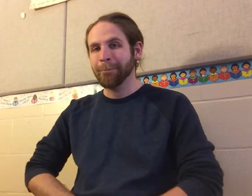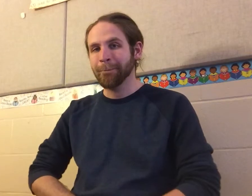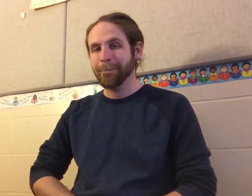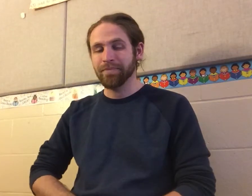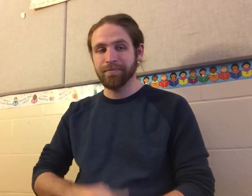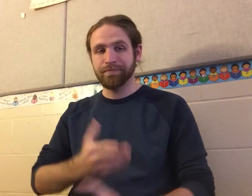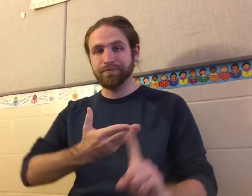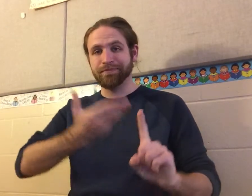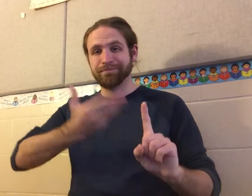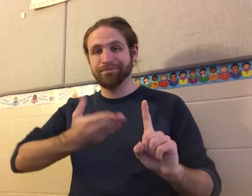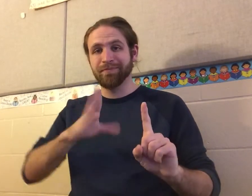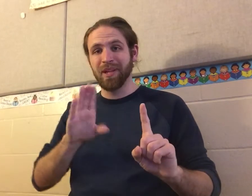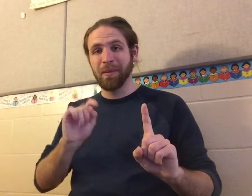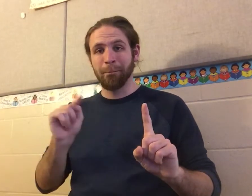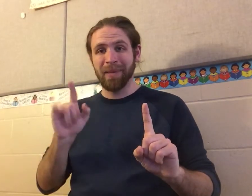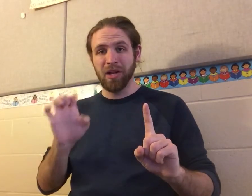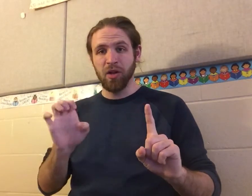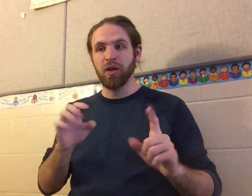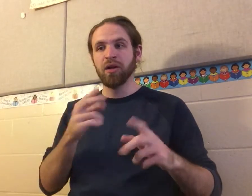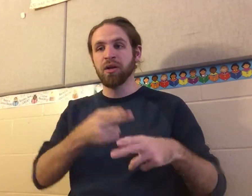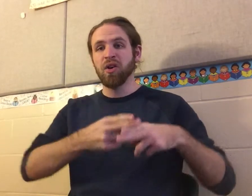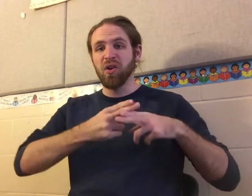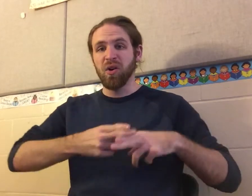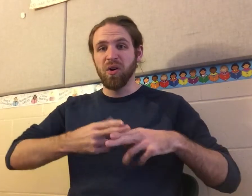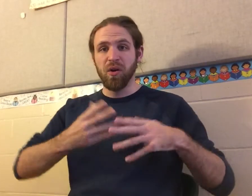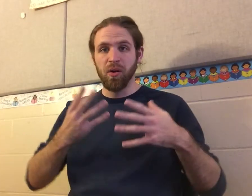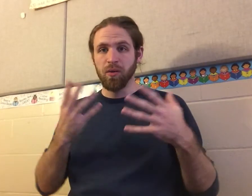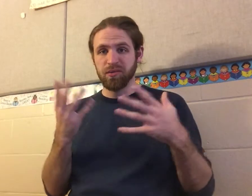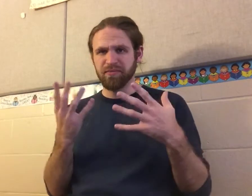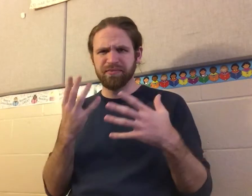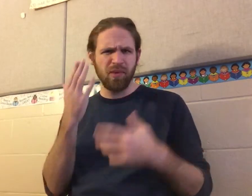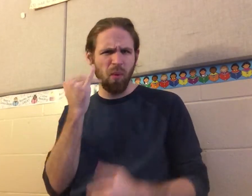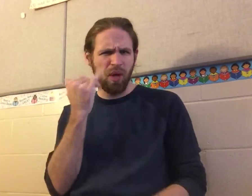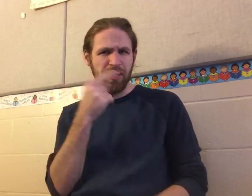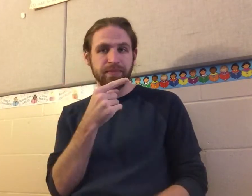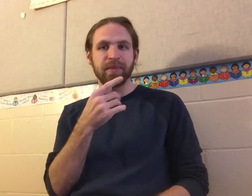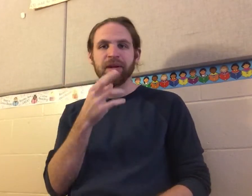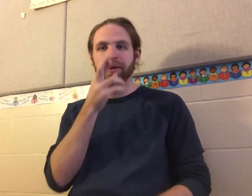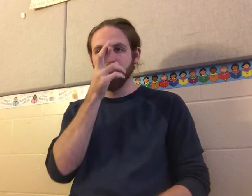This beetle is named for the long, large horn at the front of its head.